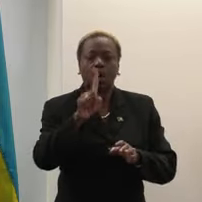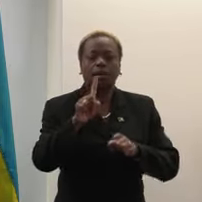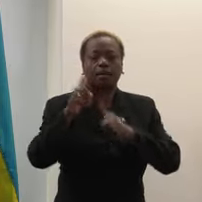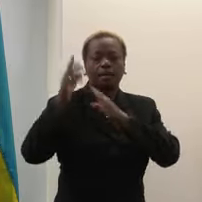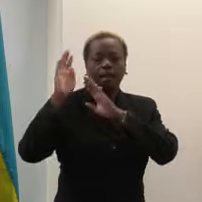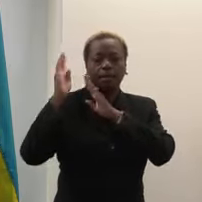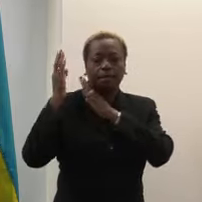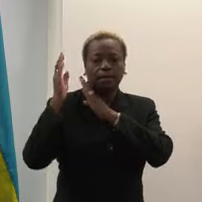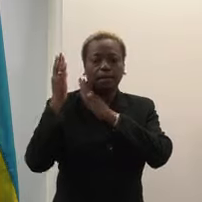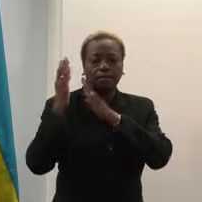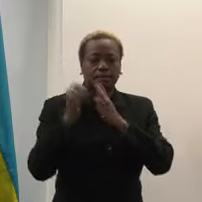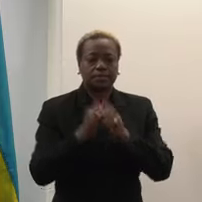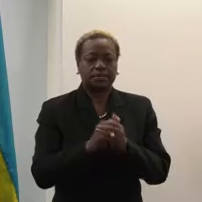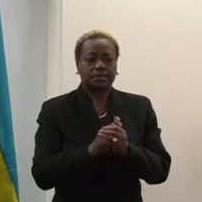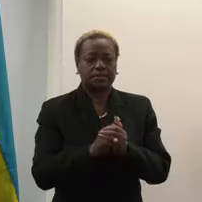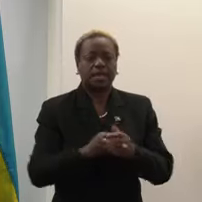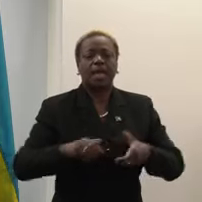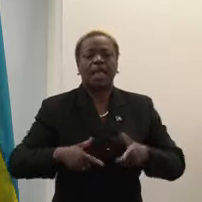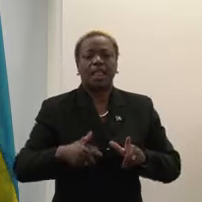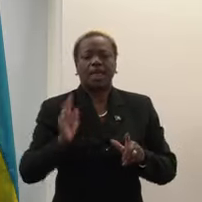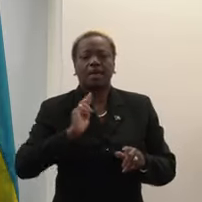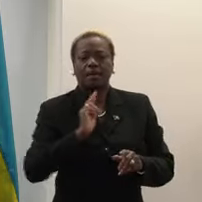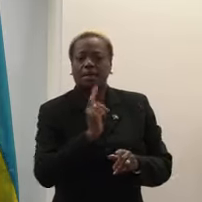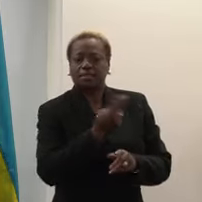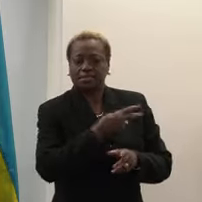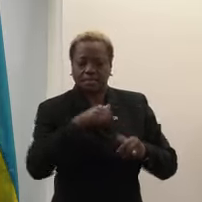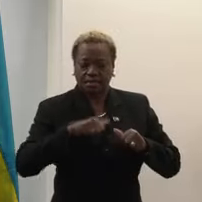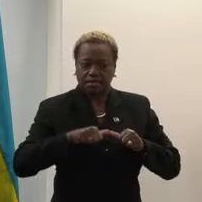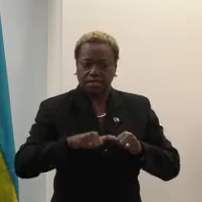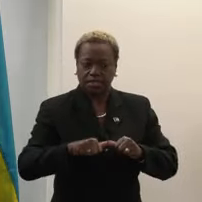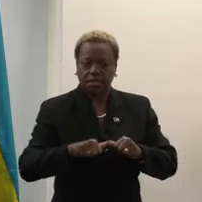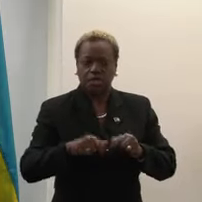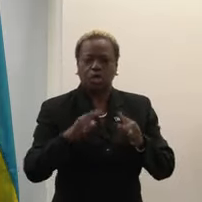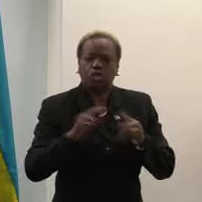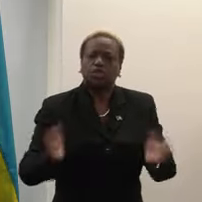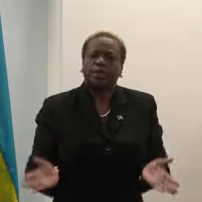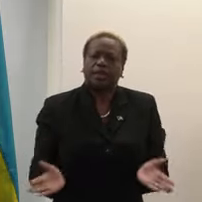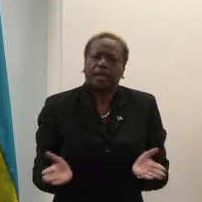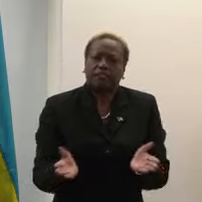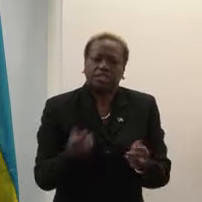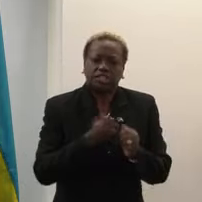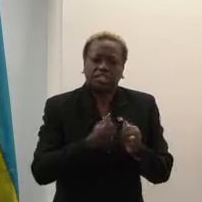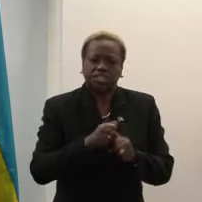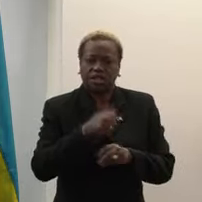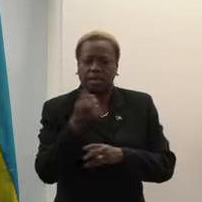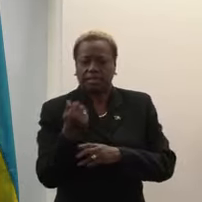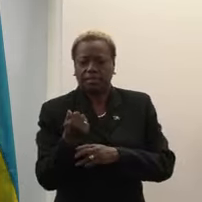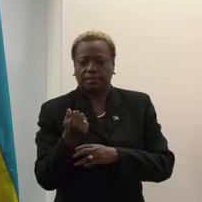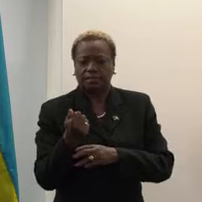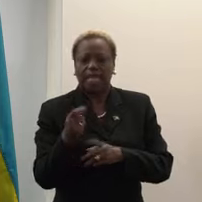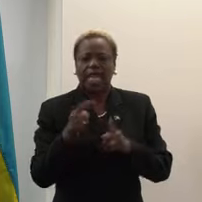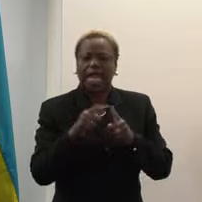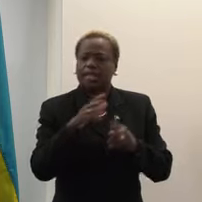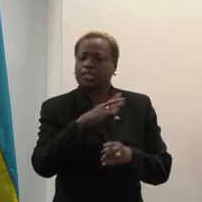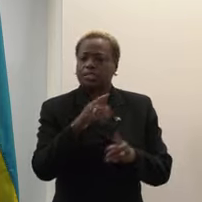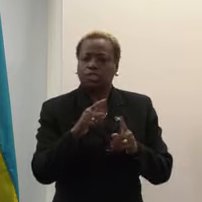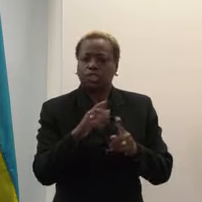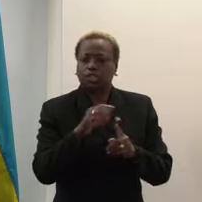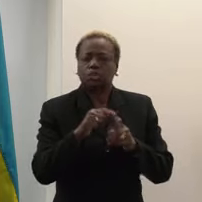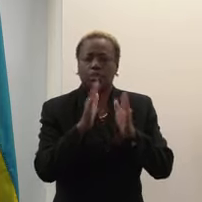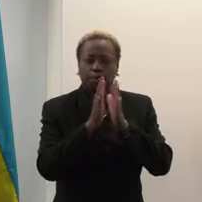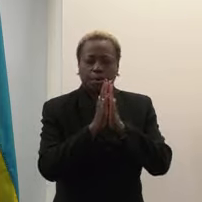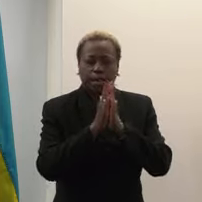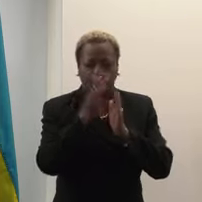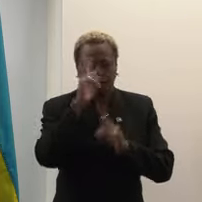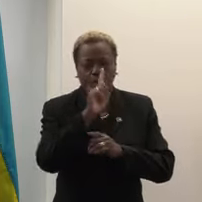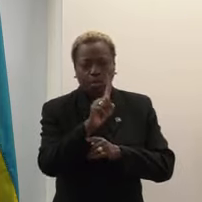Bahamas. Let us continue to encourage each other and to pray for